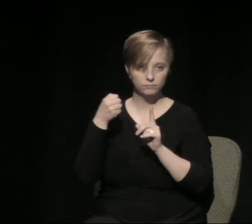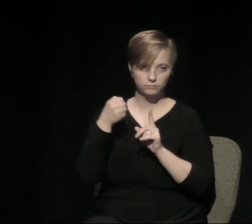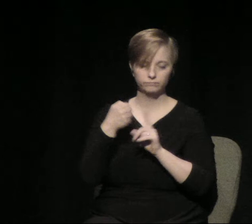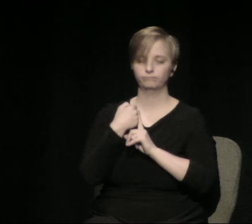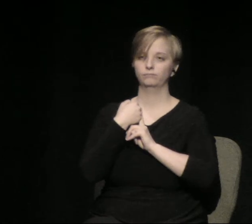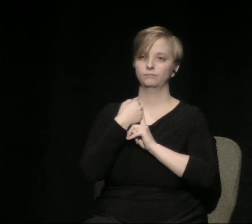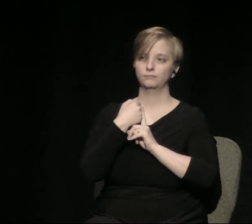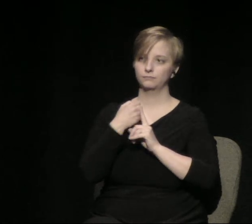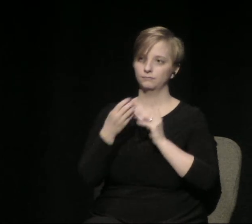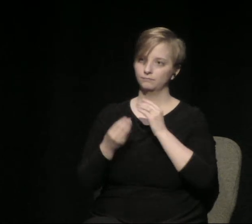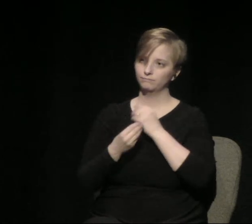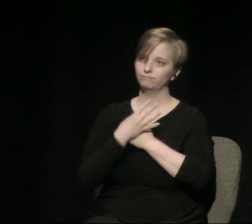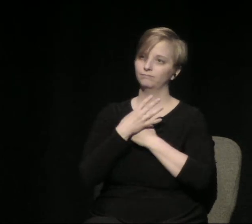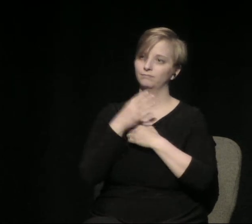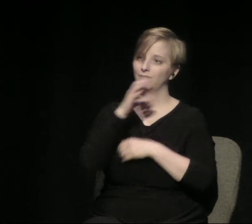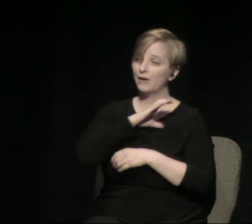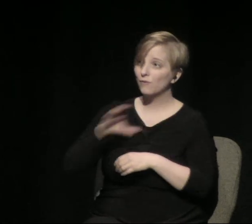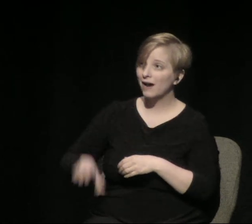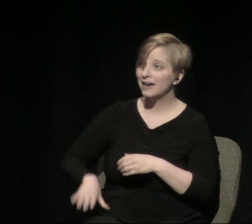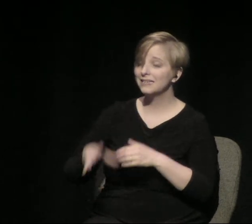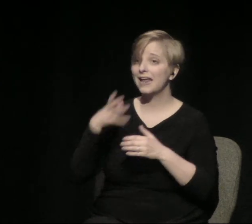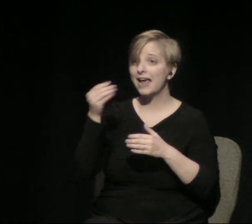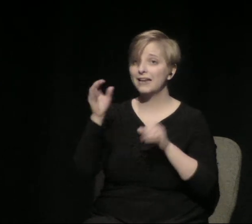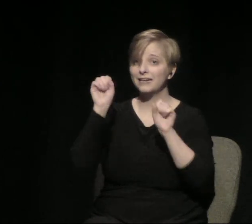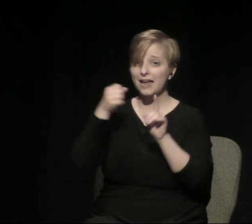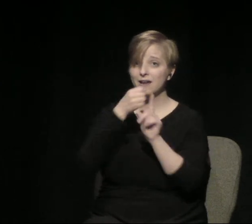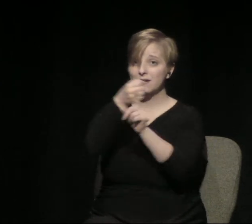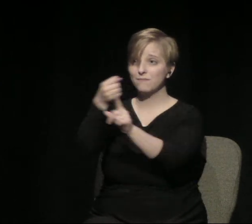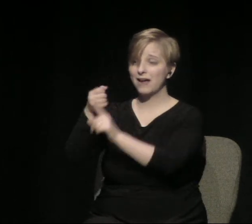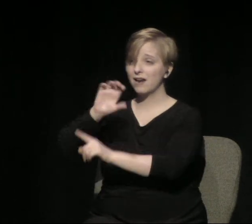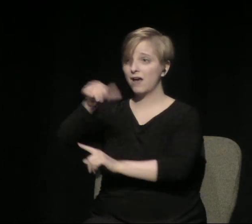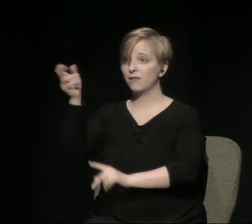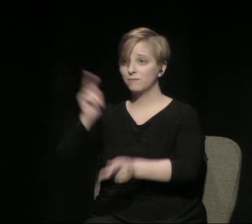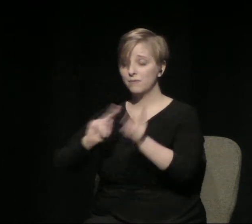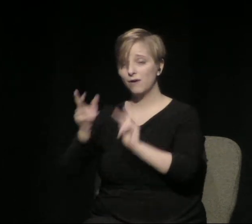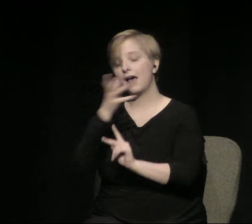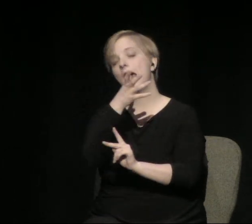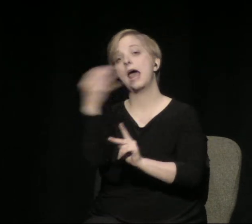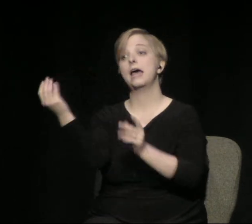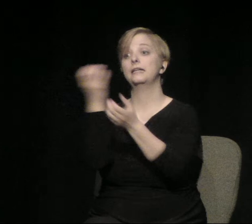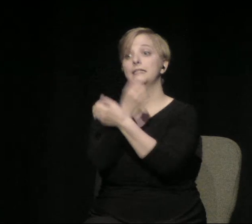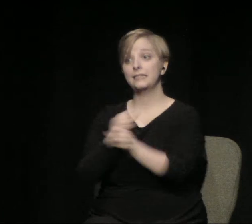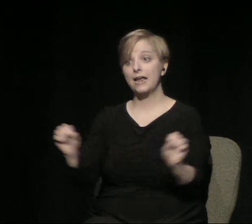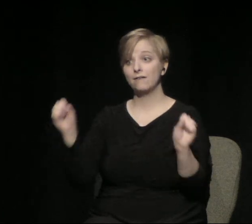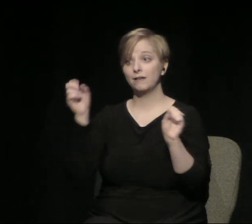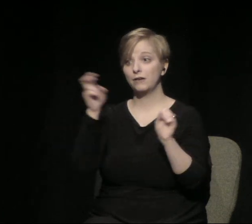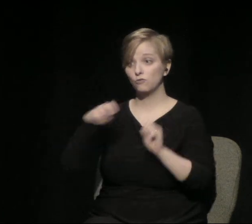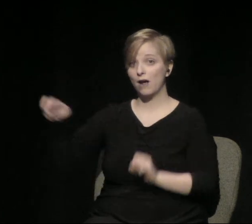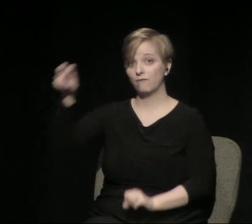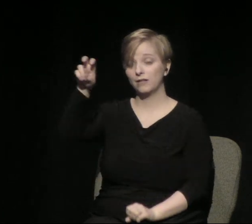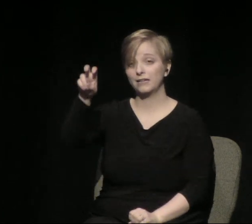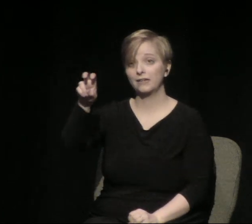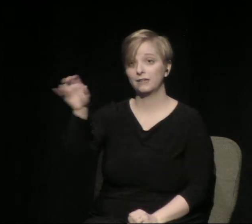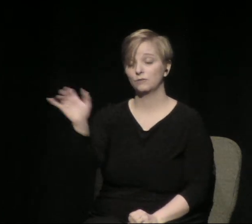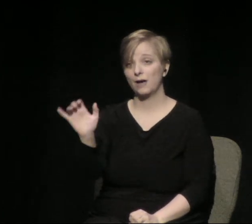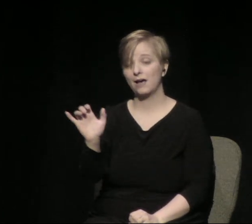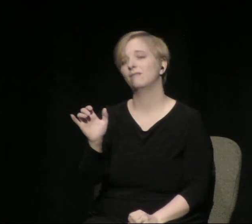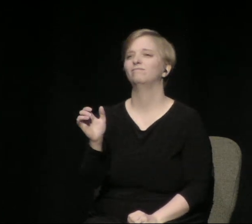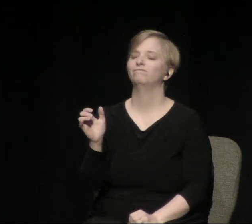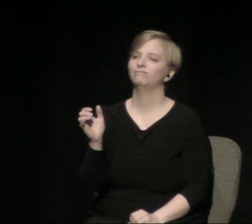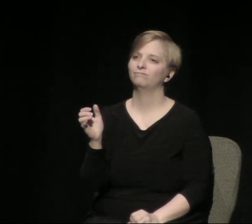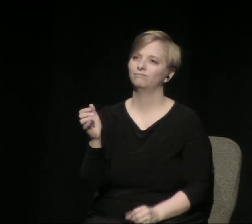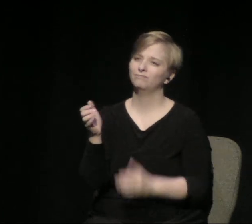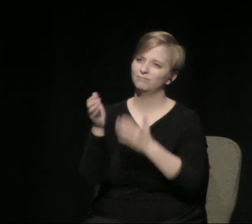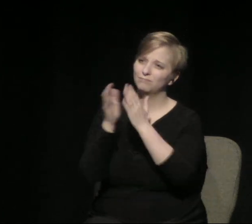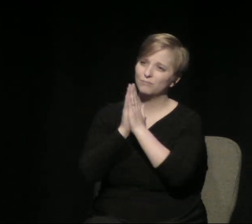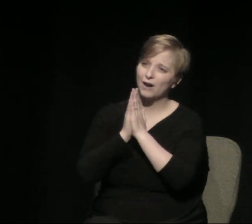that they will be impacting will be changed, and also for safety to and from those trips. So would you join us